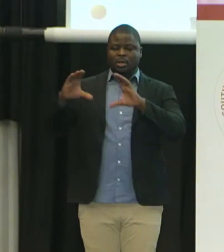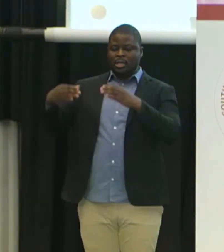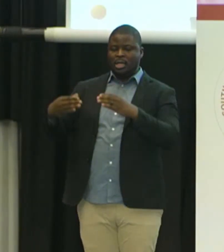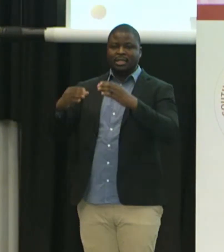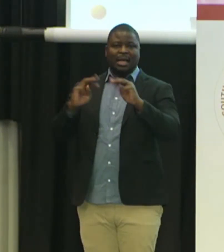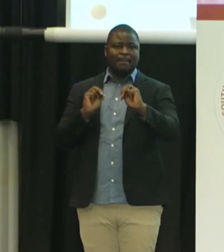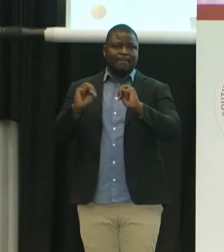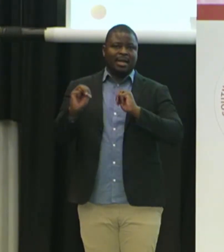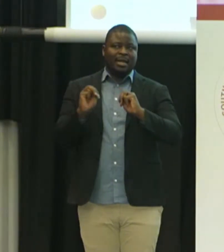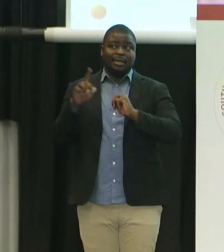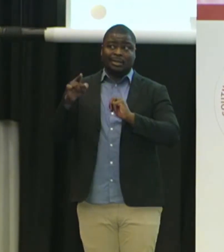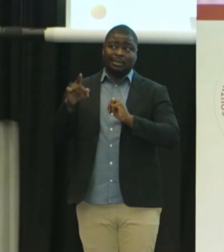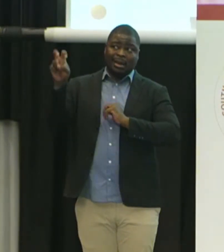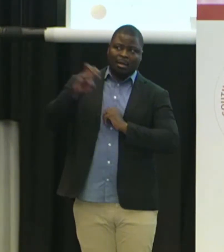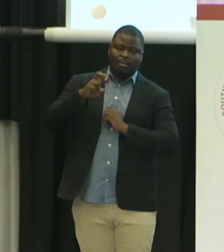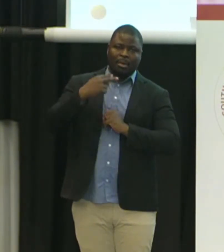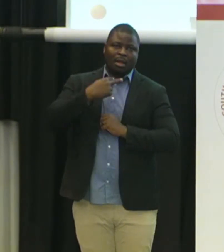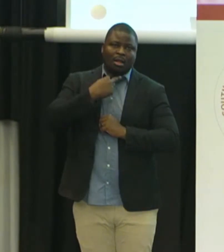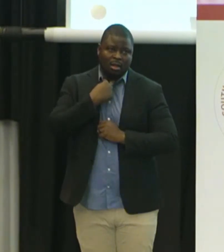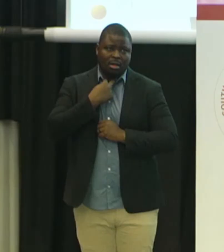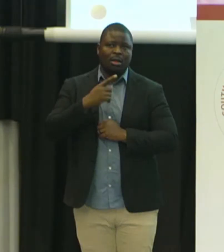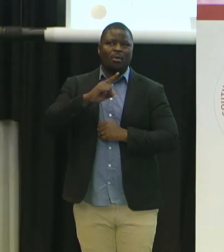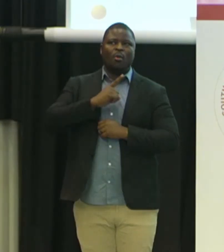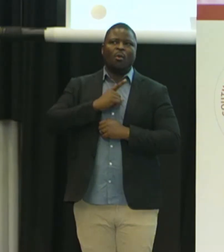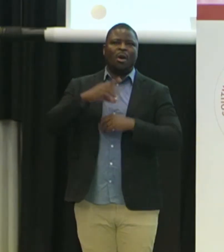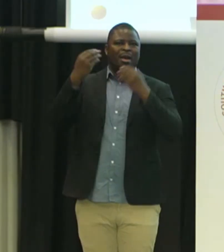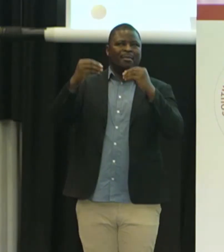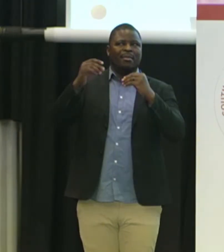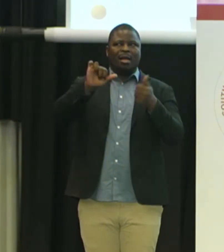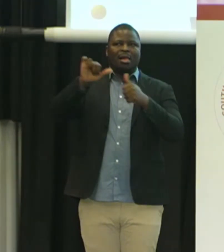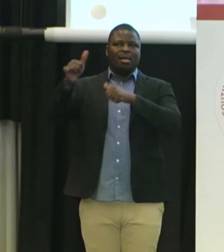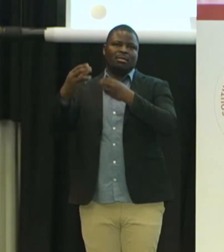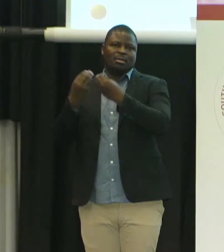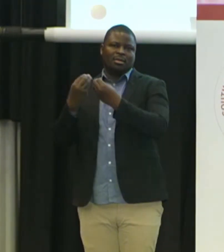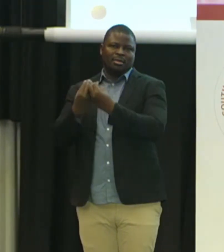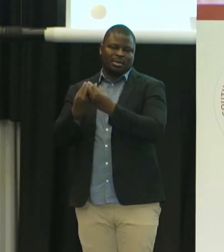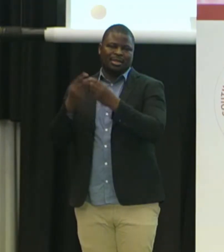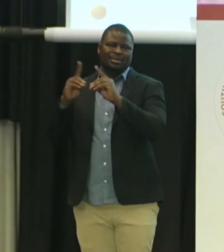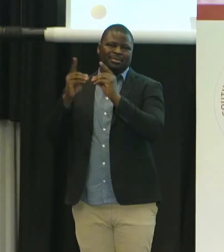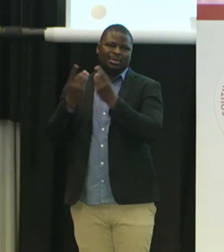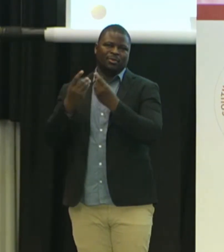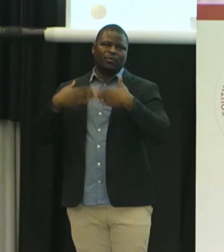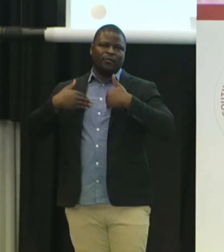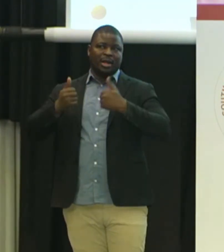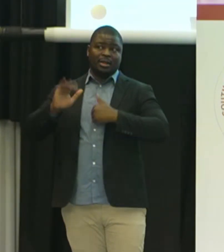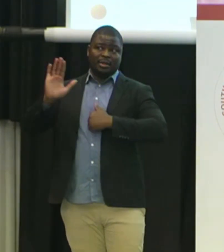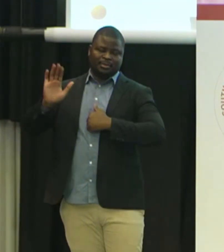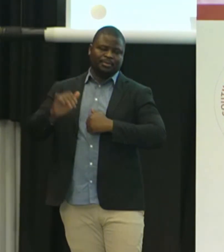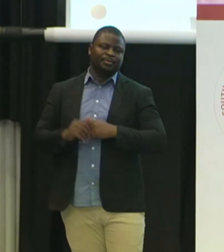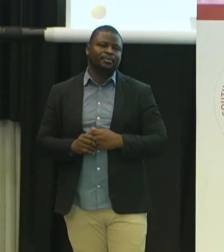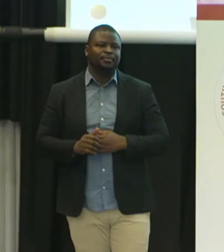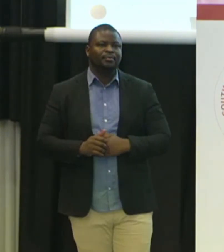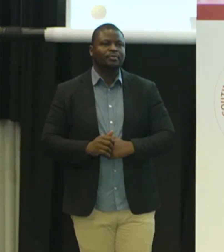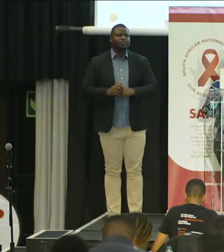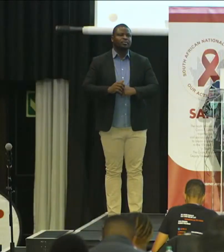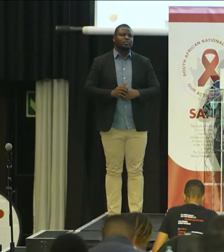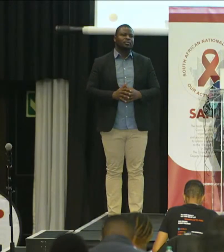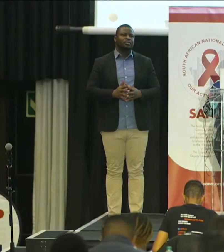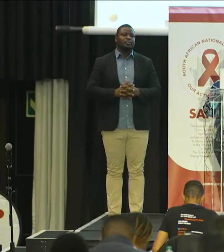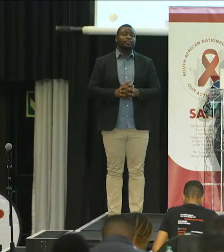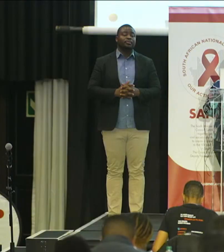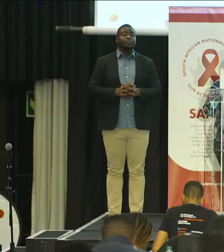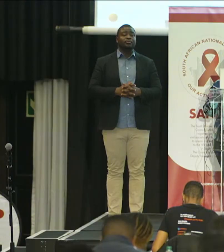was unable to come due to other pressing issues at the Department of Health. So, colleagues, as we